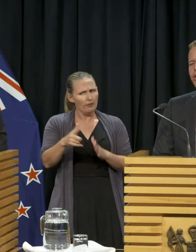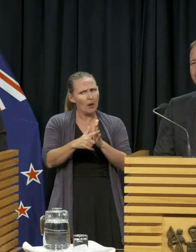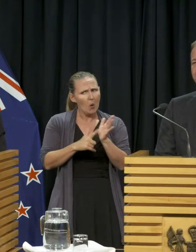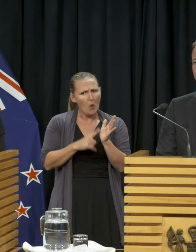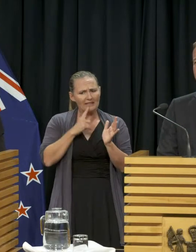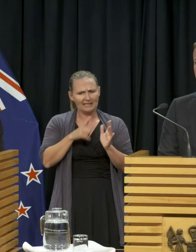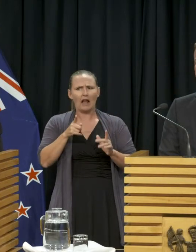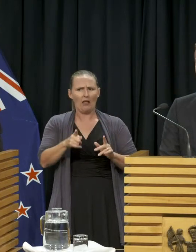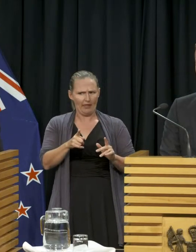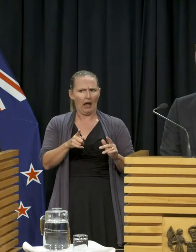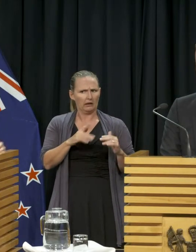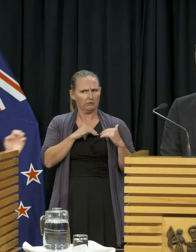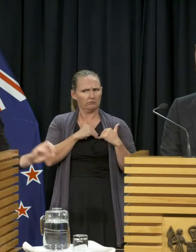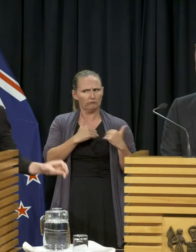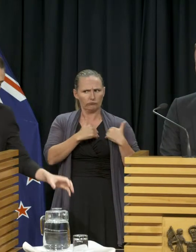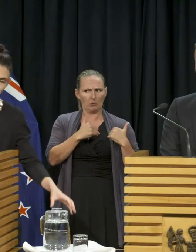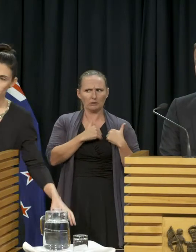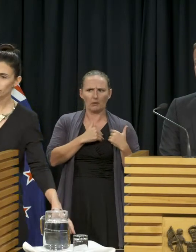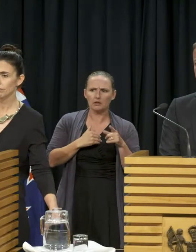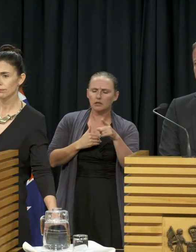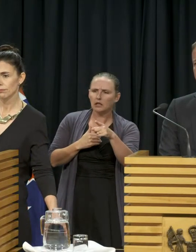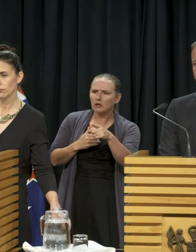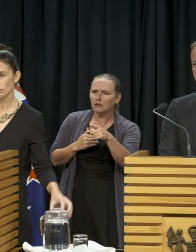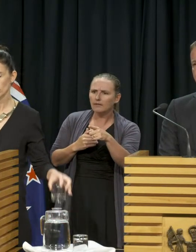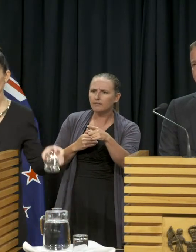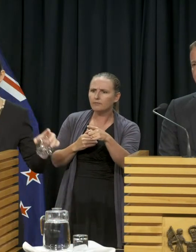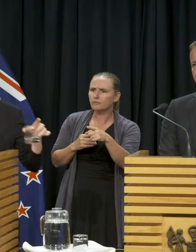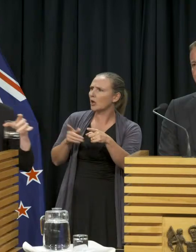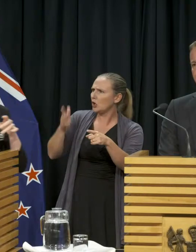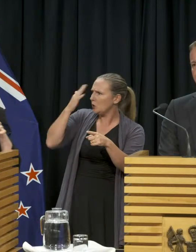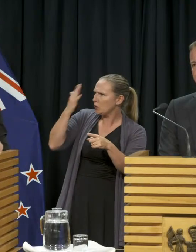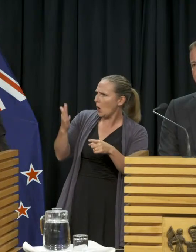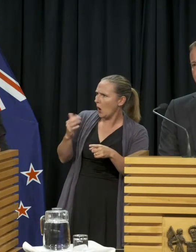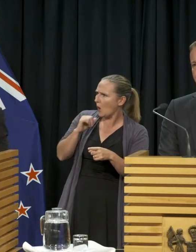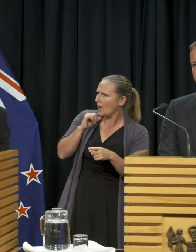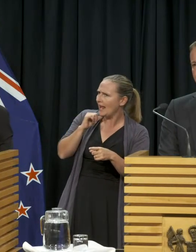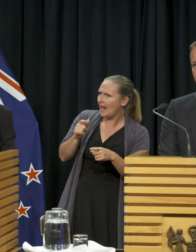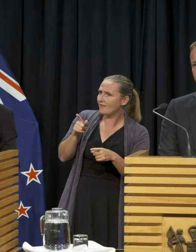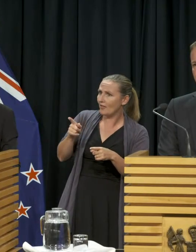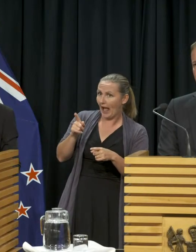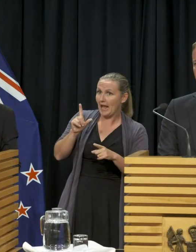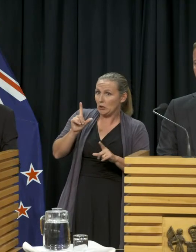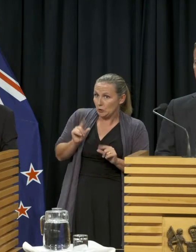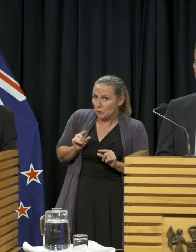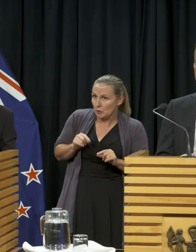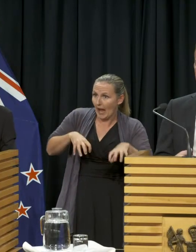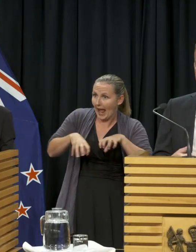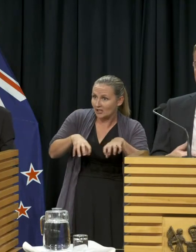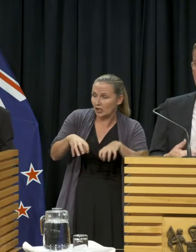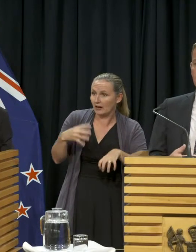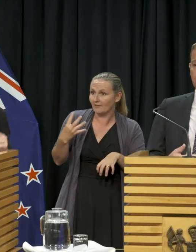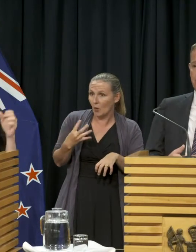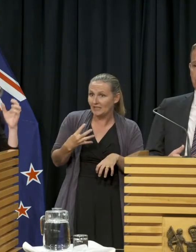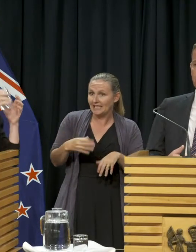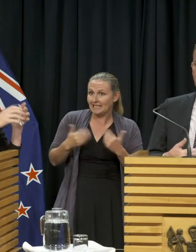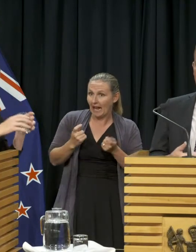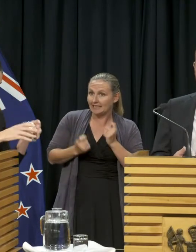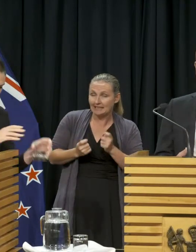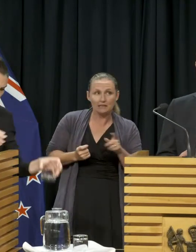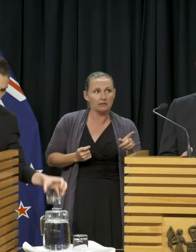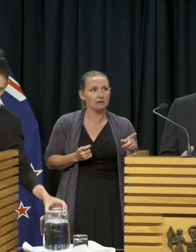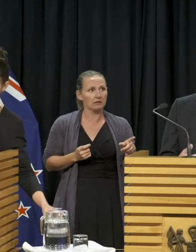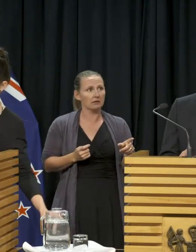On what? What's your particular question? You don't know currently if they are doing the 14. So employers, if you take MIQ,